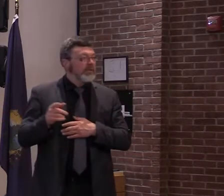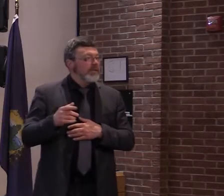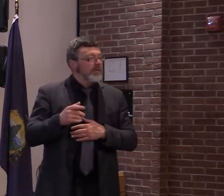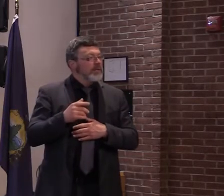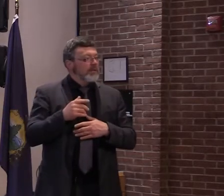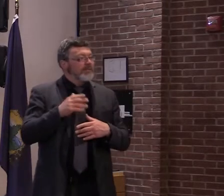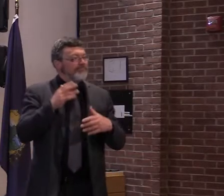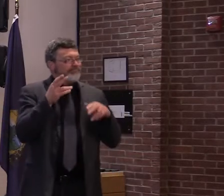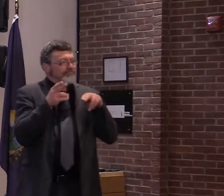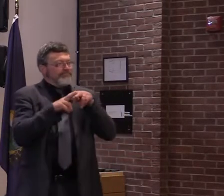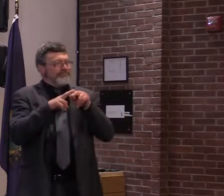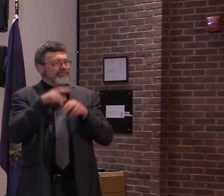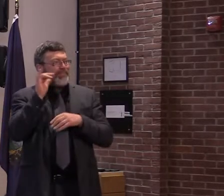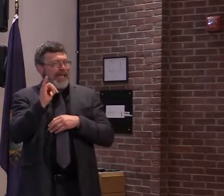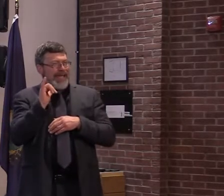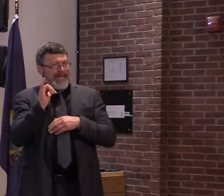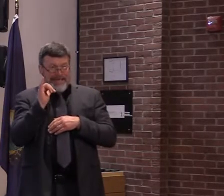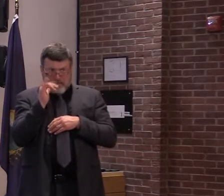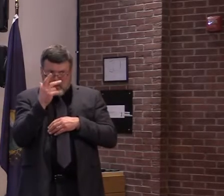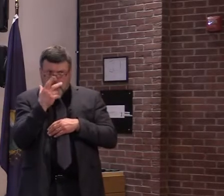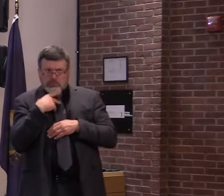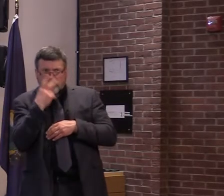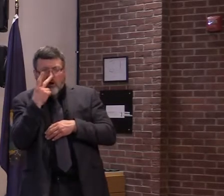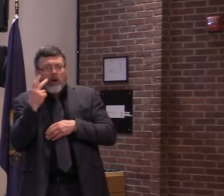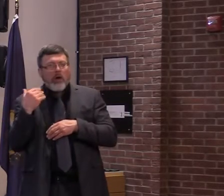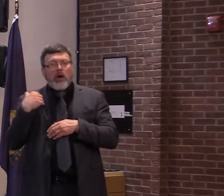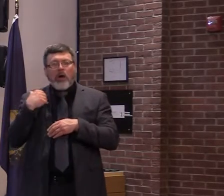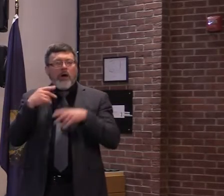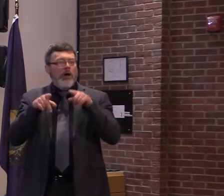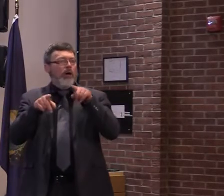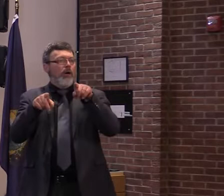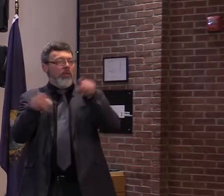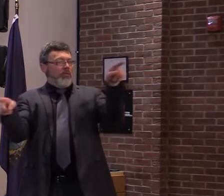time compared to our original Omicron experience.